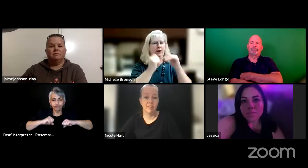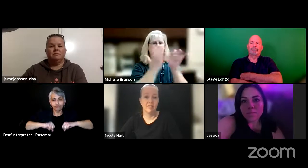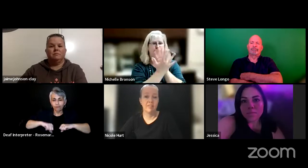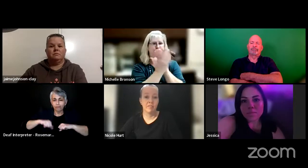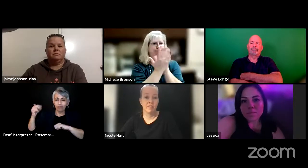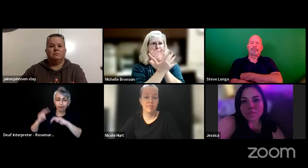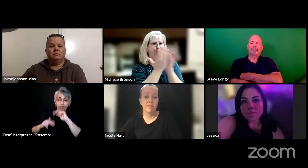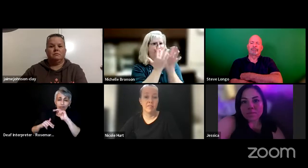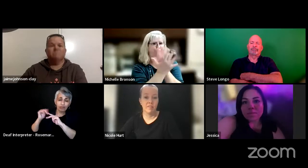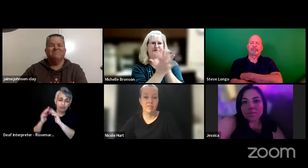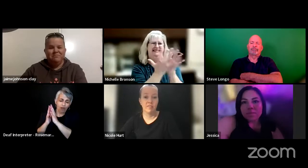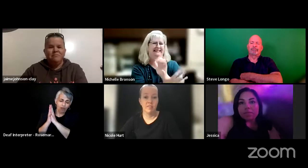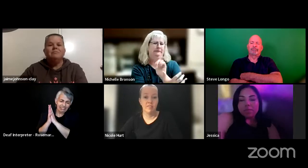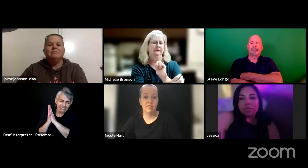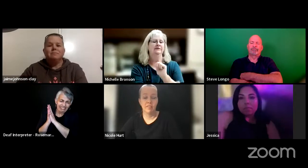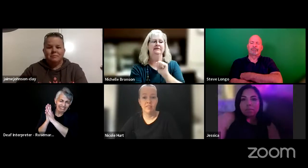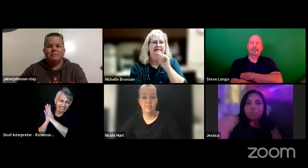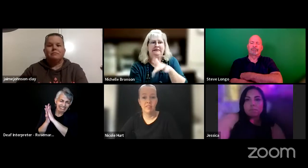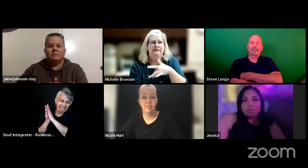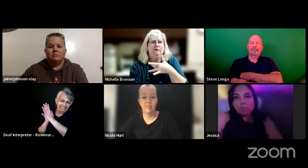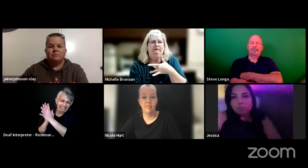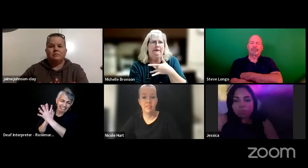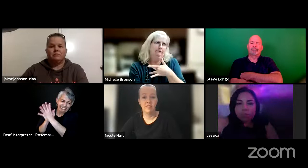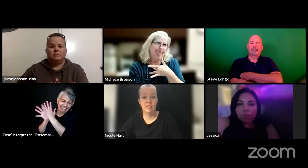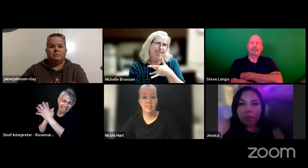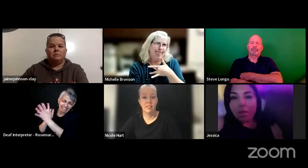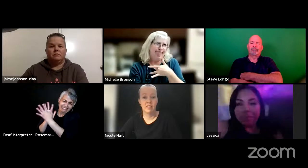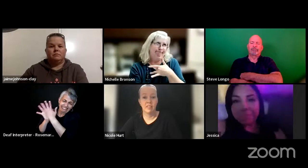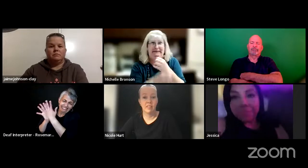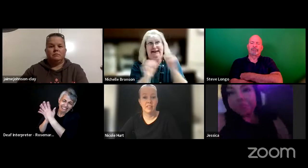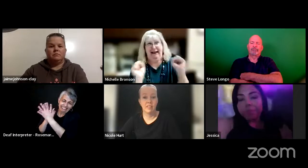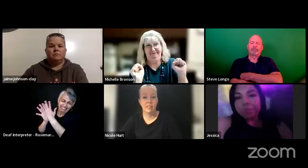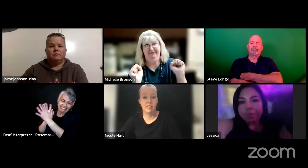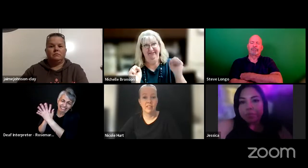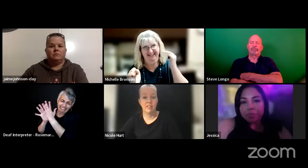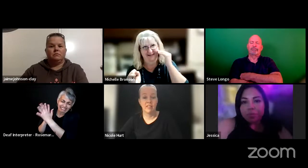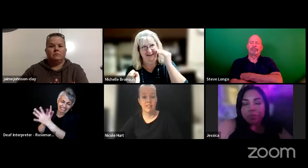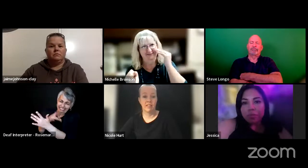spacing. The other building would have been far too tight and